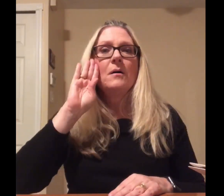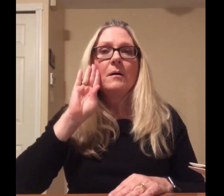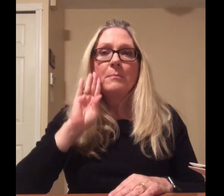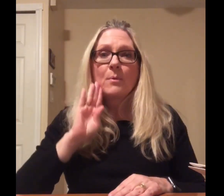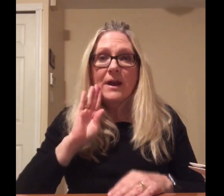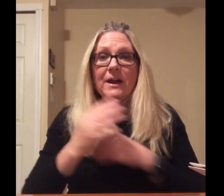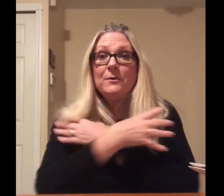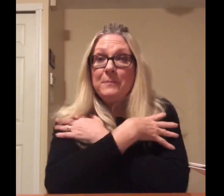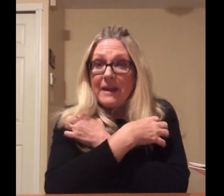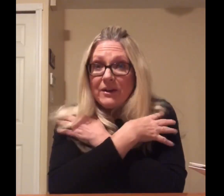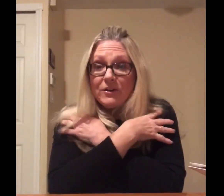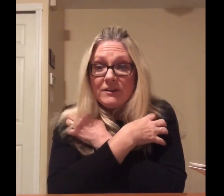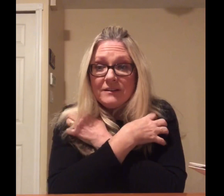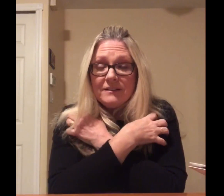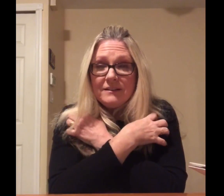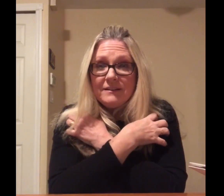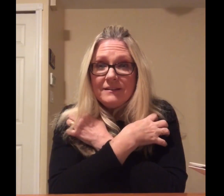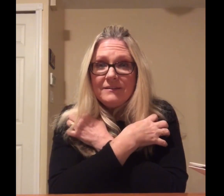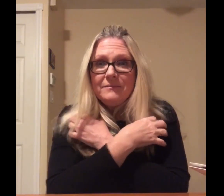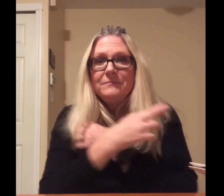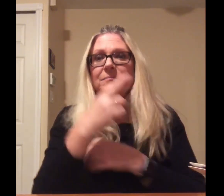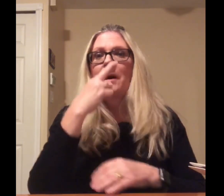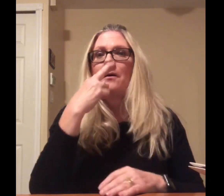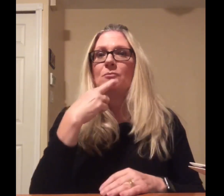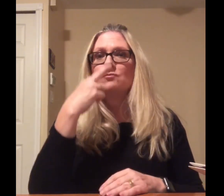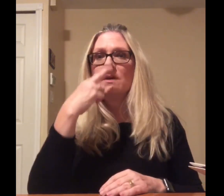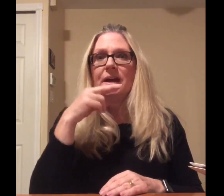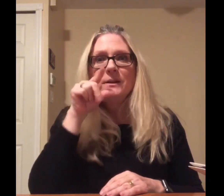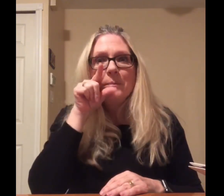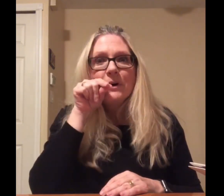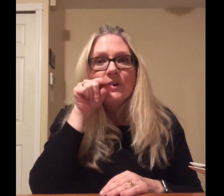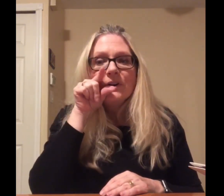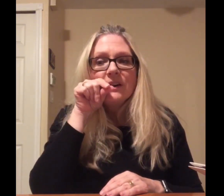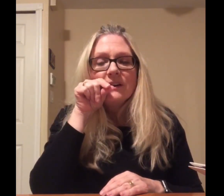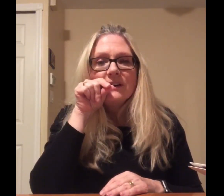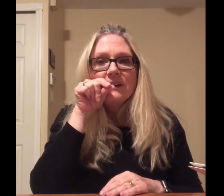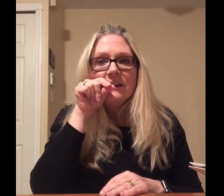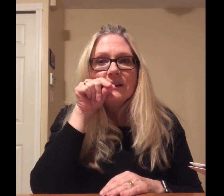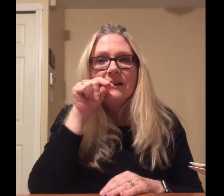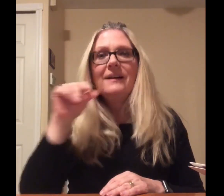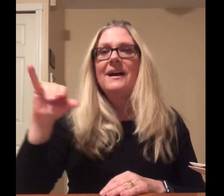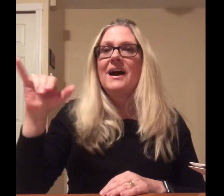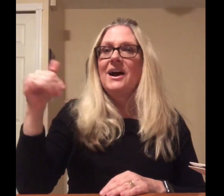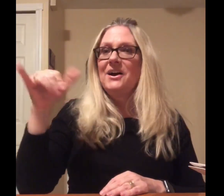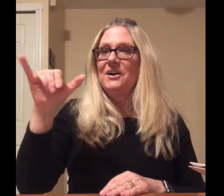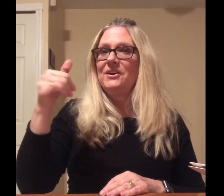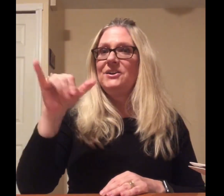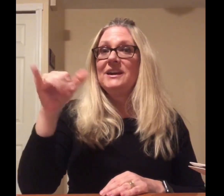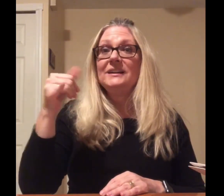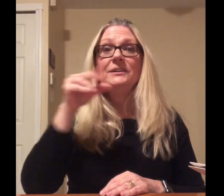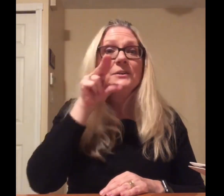a brown bear, a red bird, a yellow